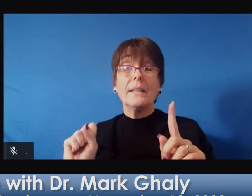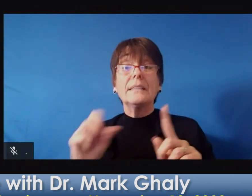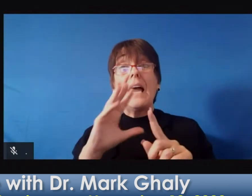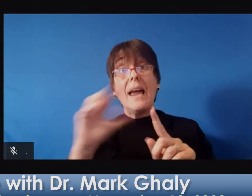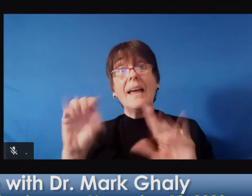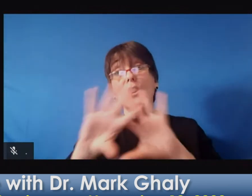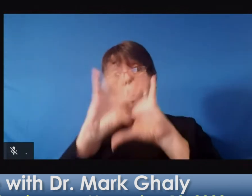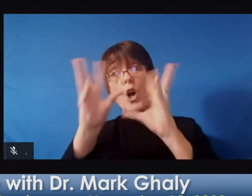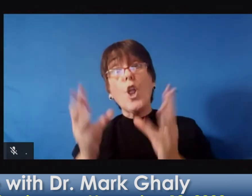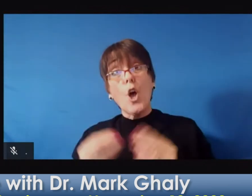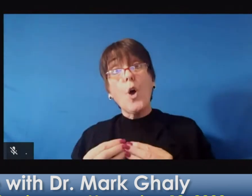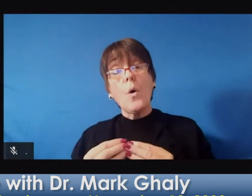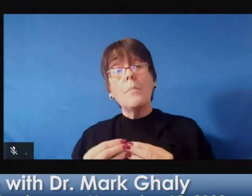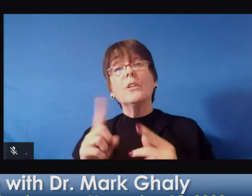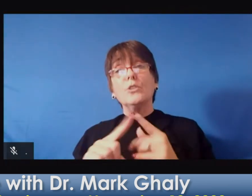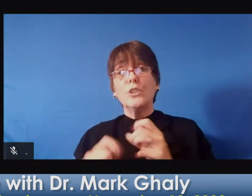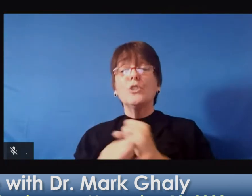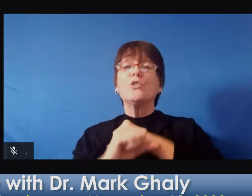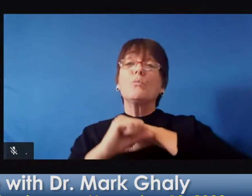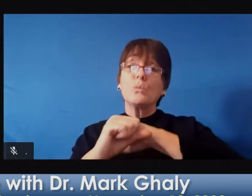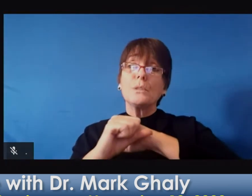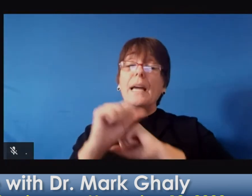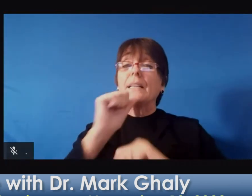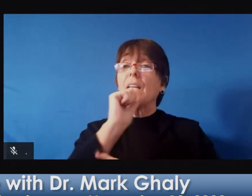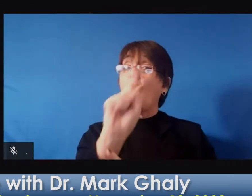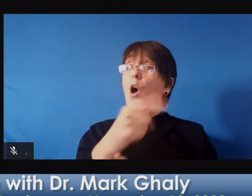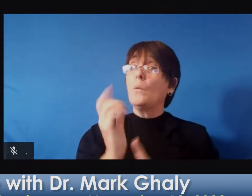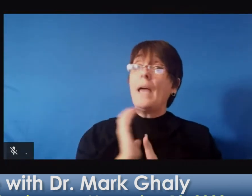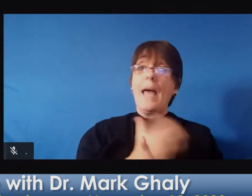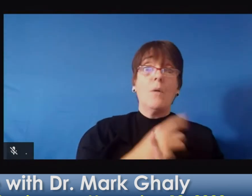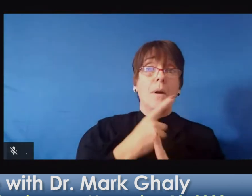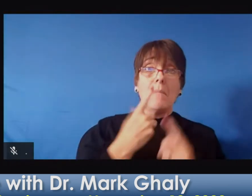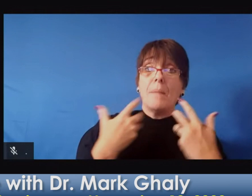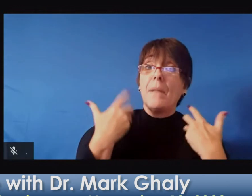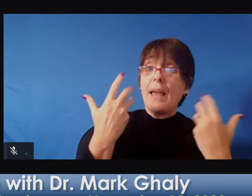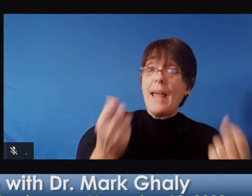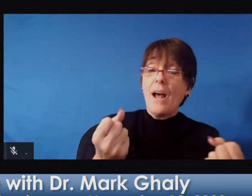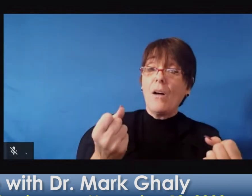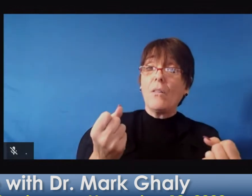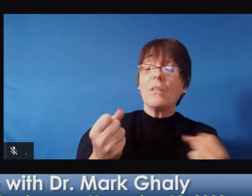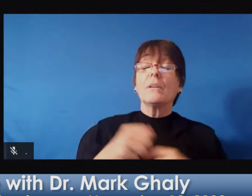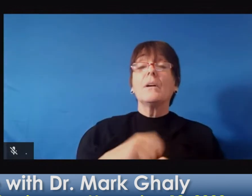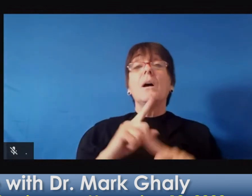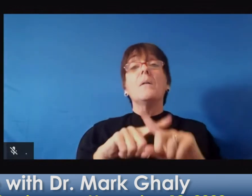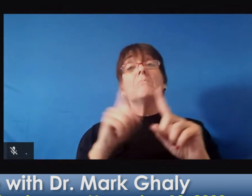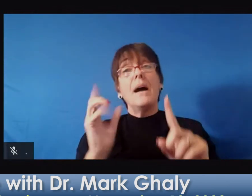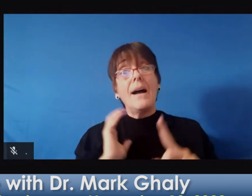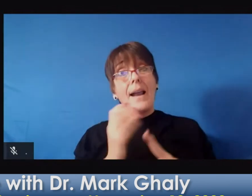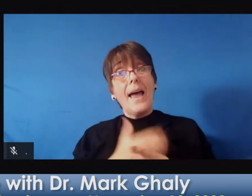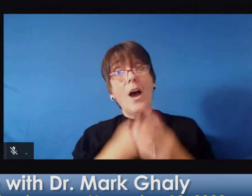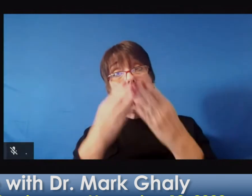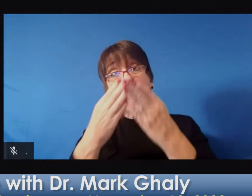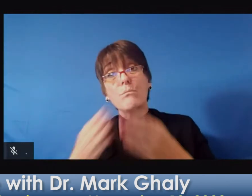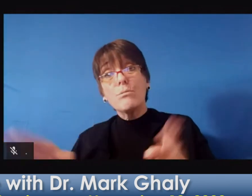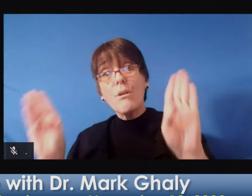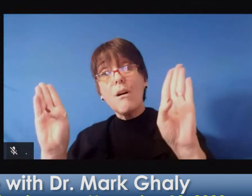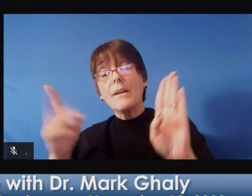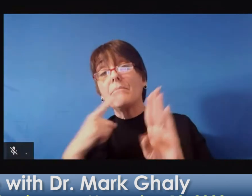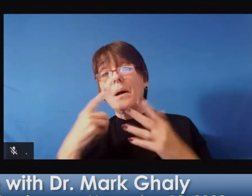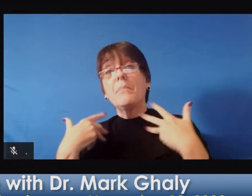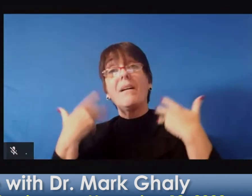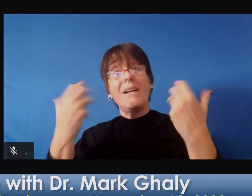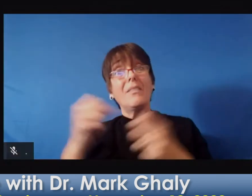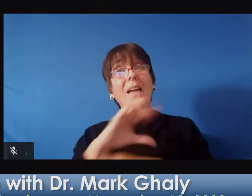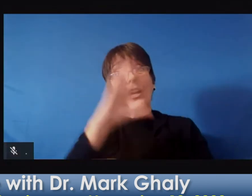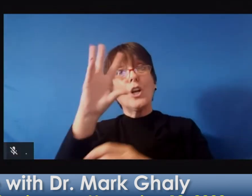globe, is protecting not just our public health in the narrow sense, but our broad sense of public health, which includes